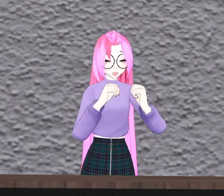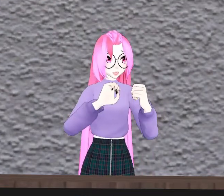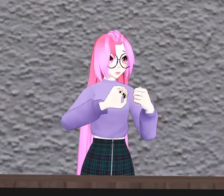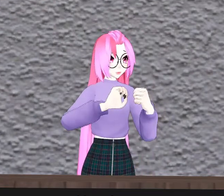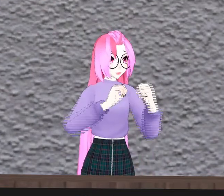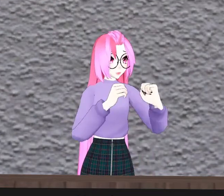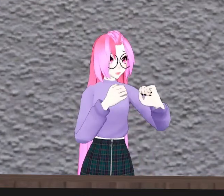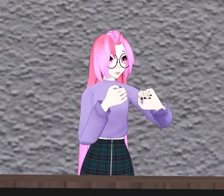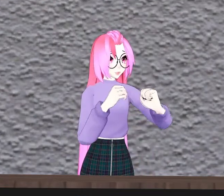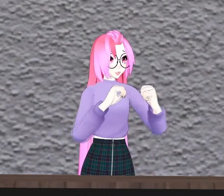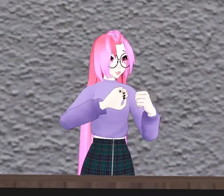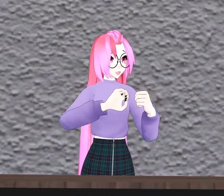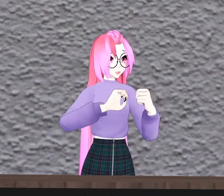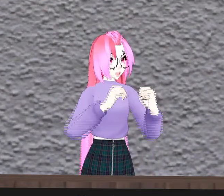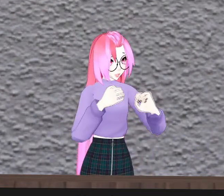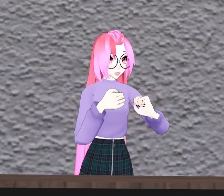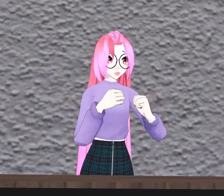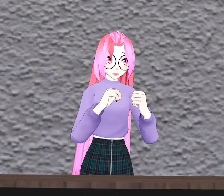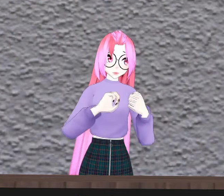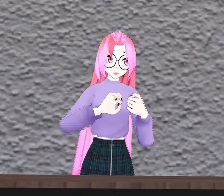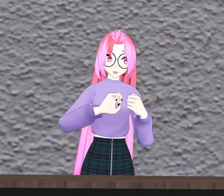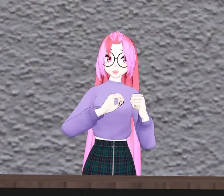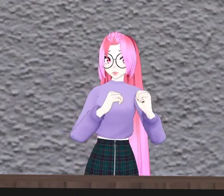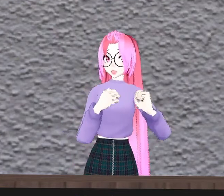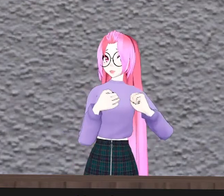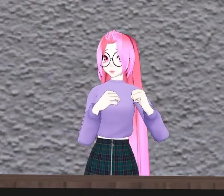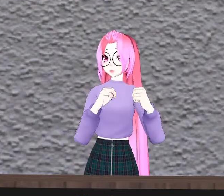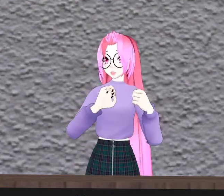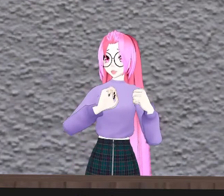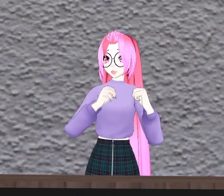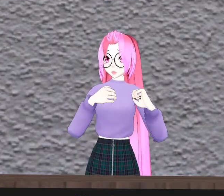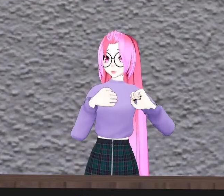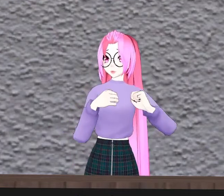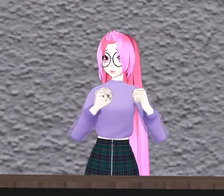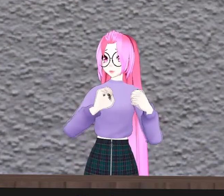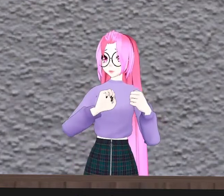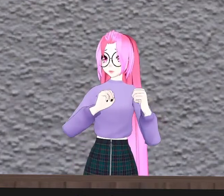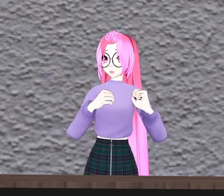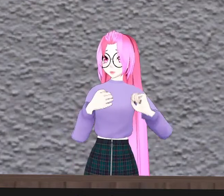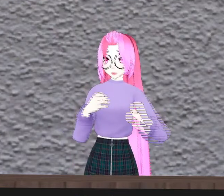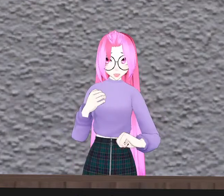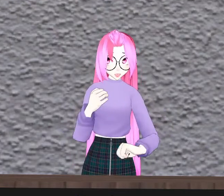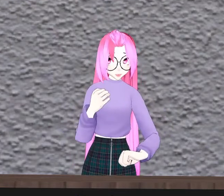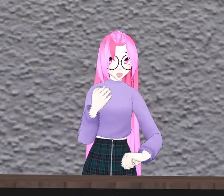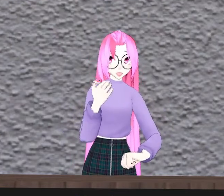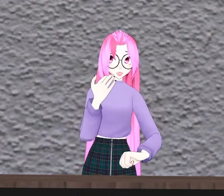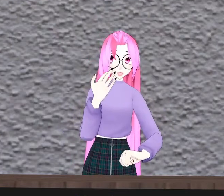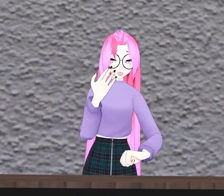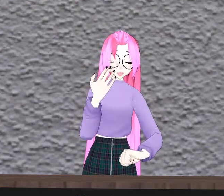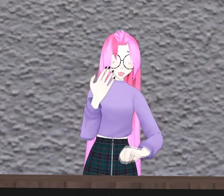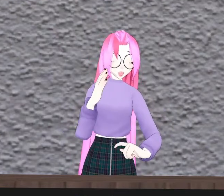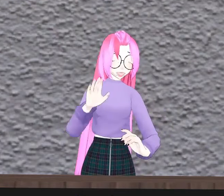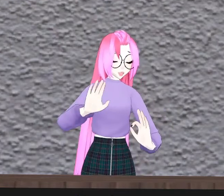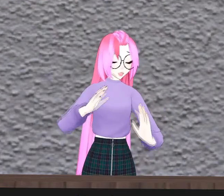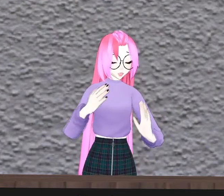this. Number. Yep, number. Yep, and then let's start from number